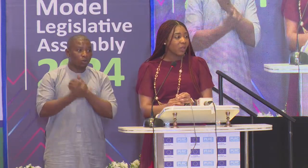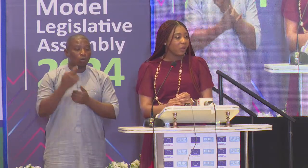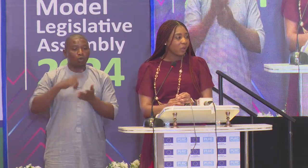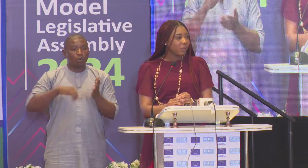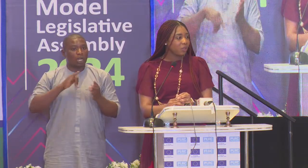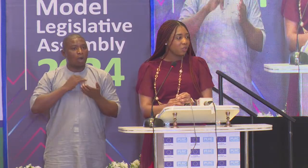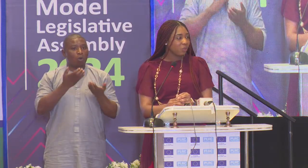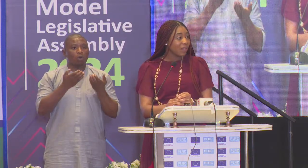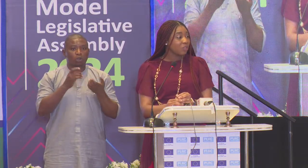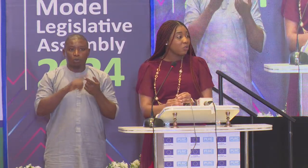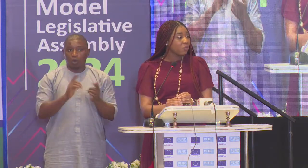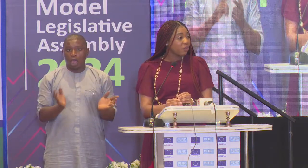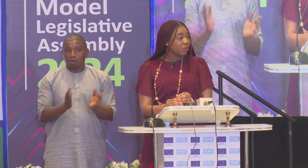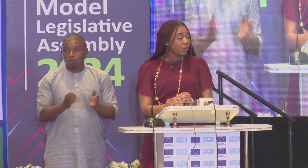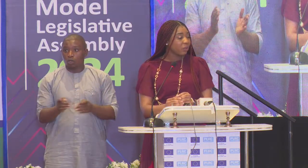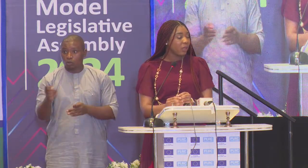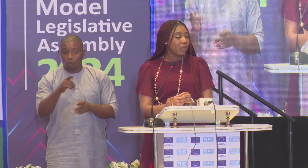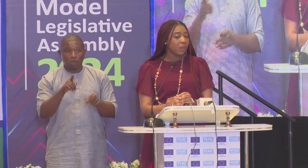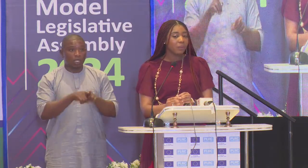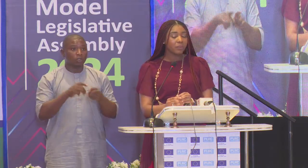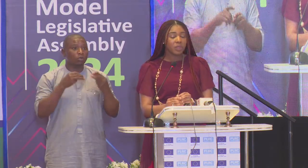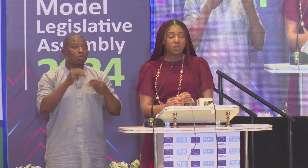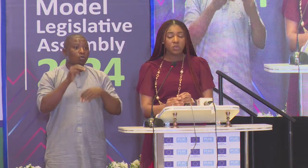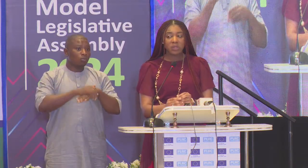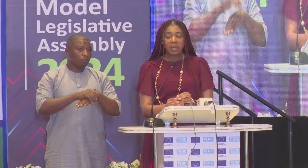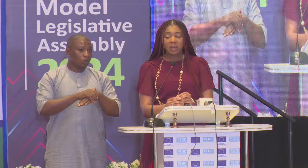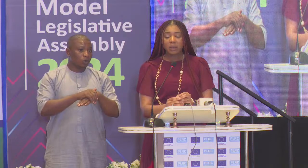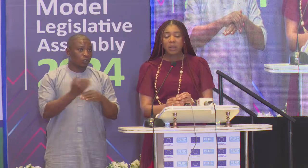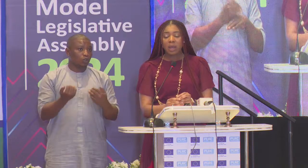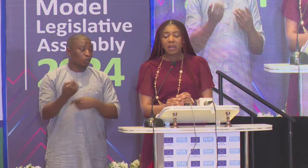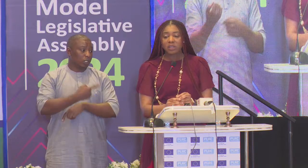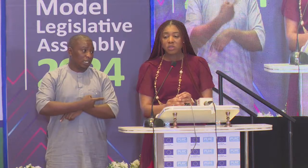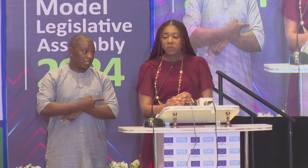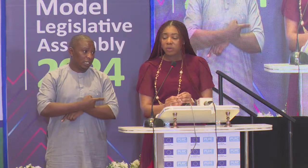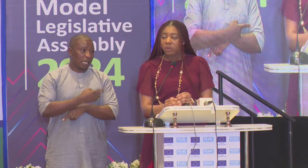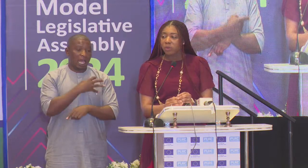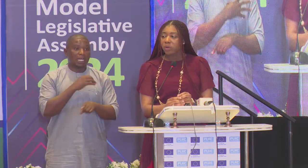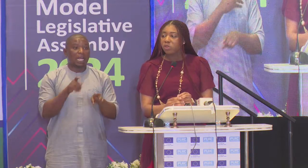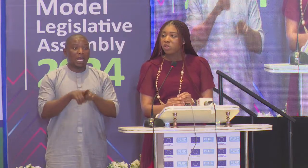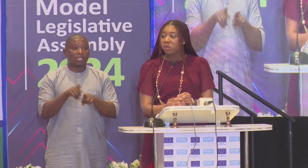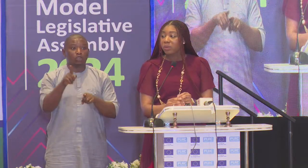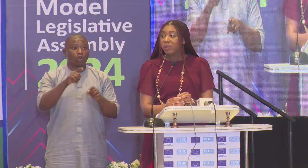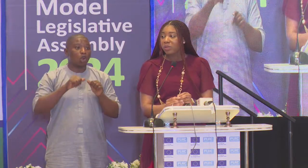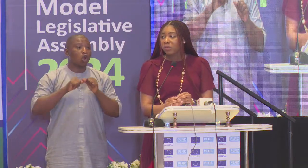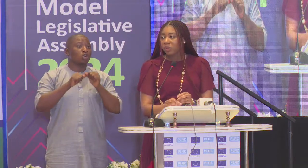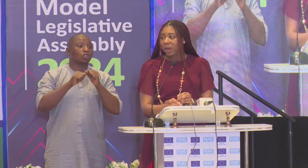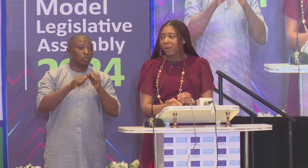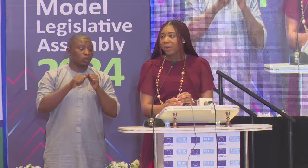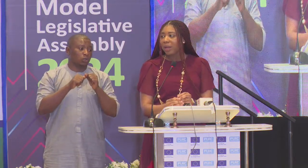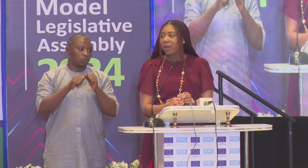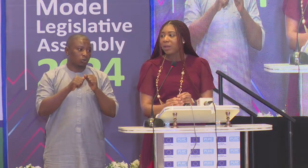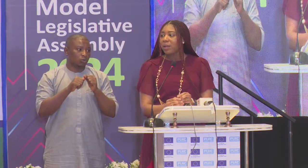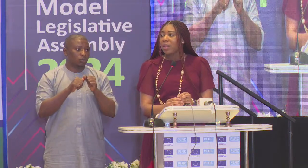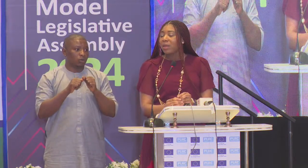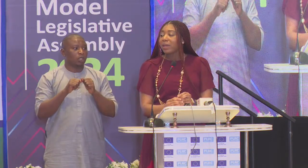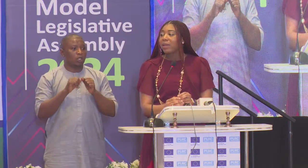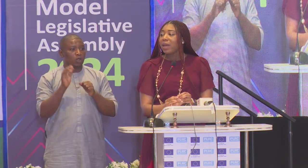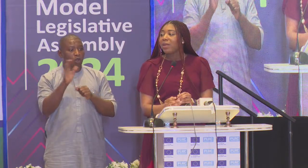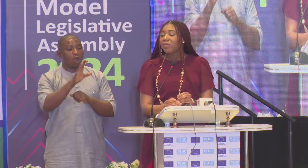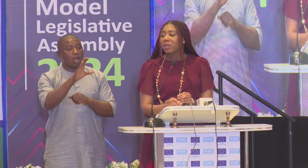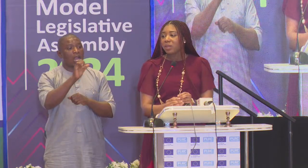to encourage you as you move on today and as you continue the rest of your career, that